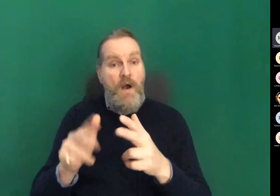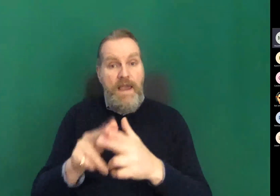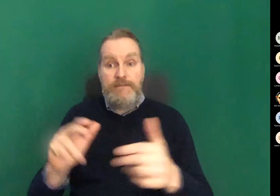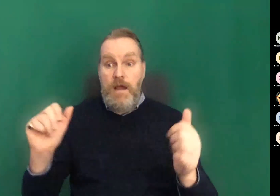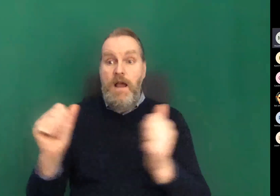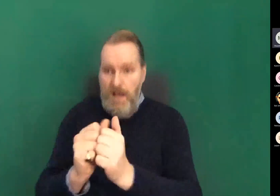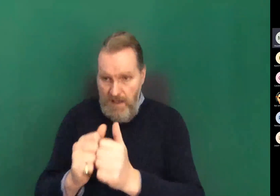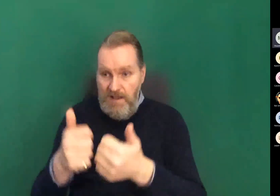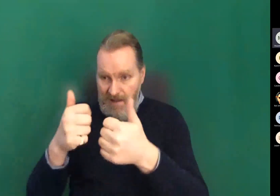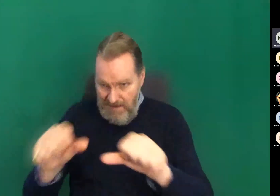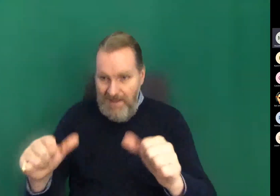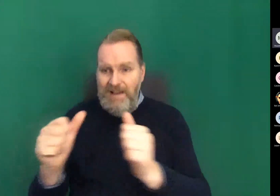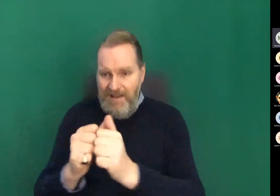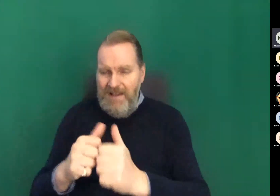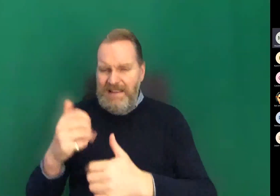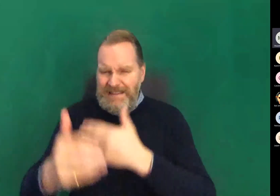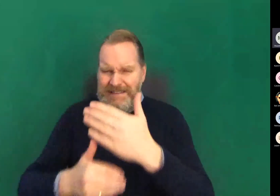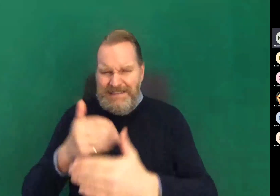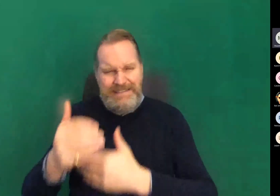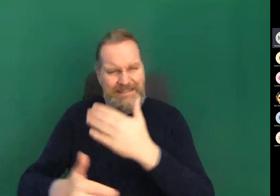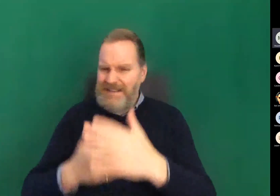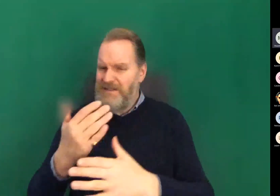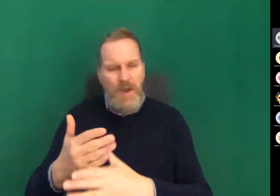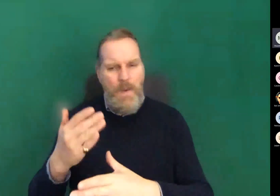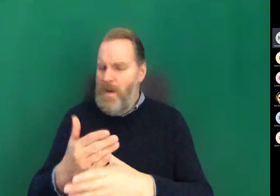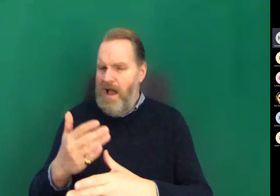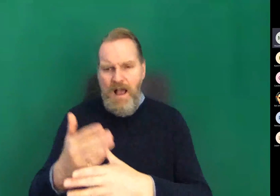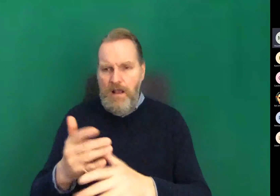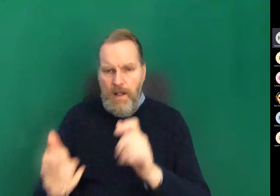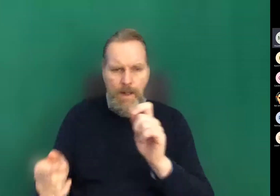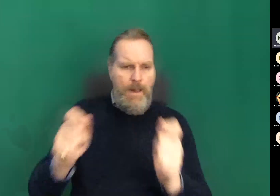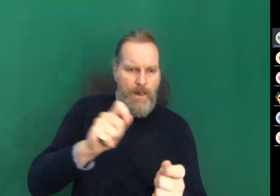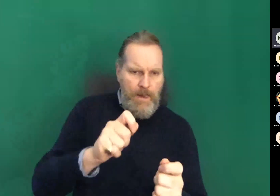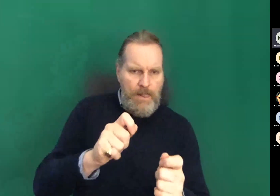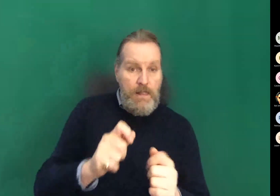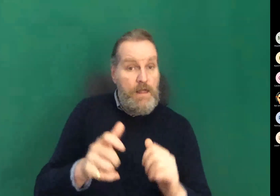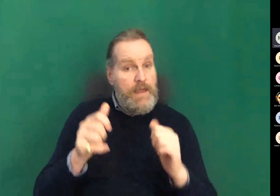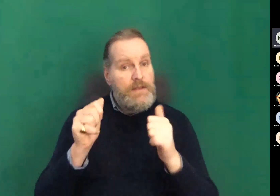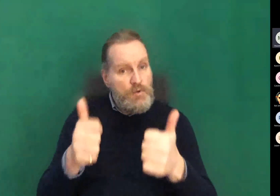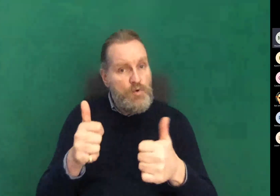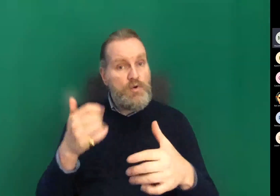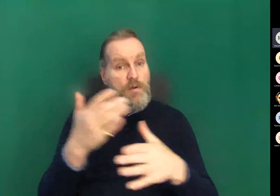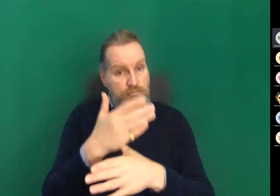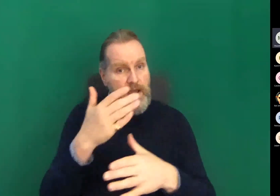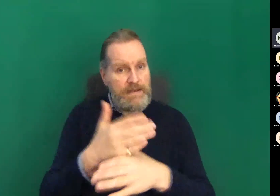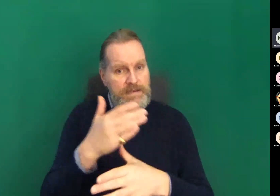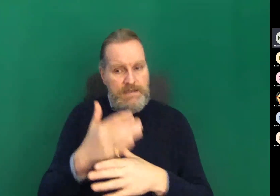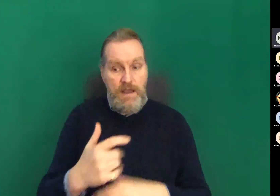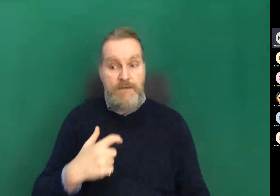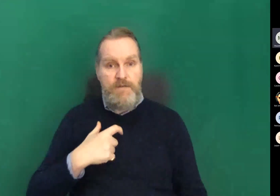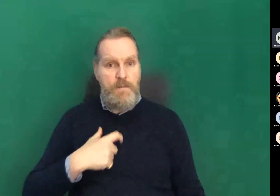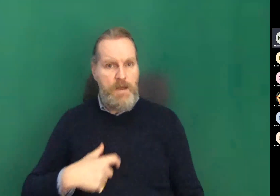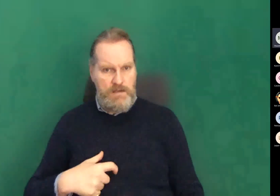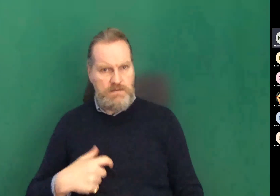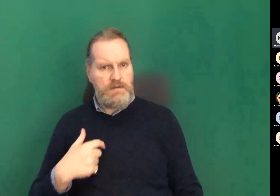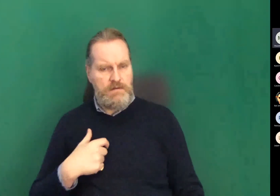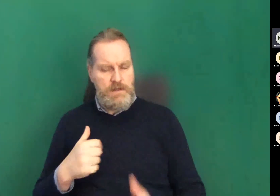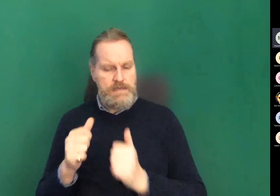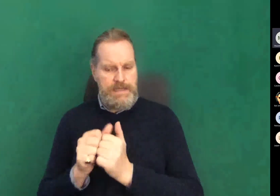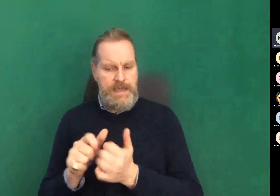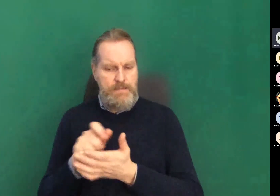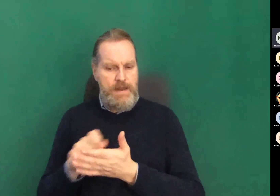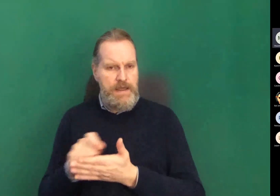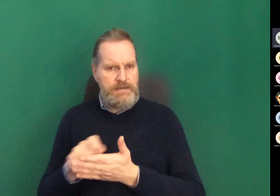issue. It is good practice for a person to keep a list of the adjustments they